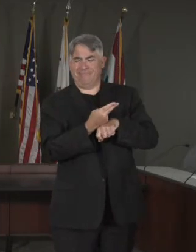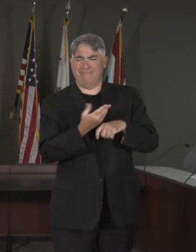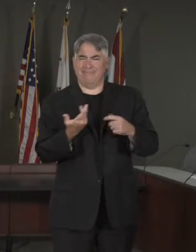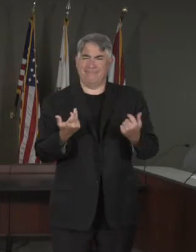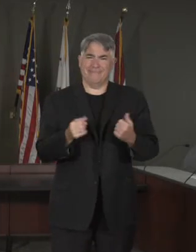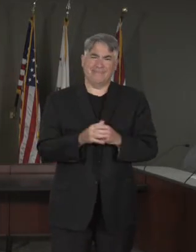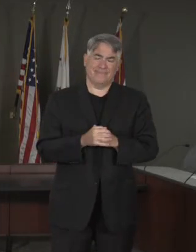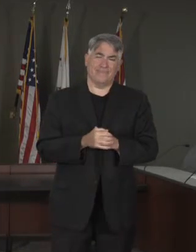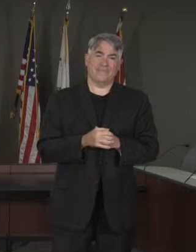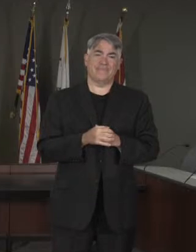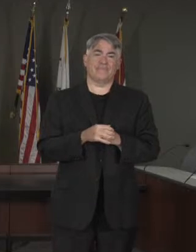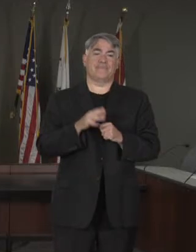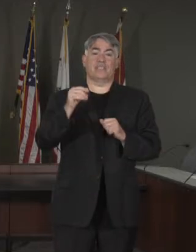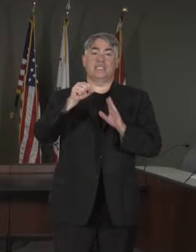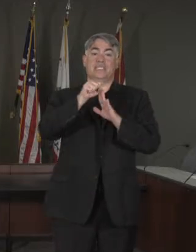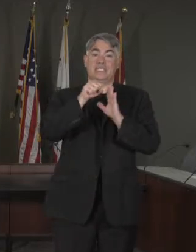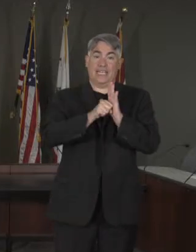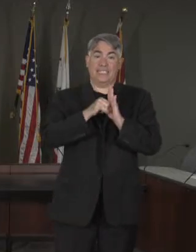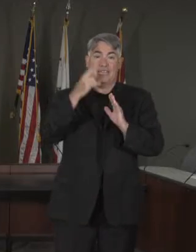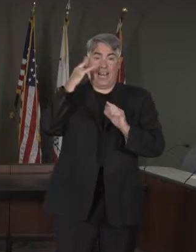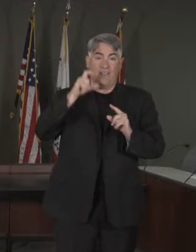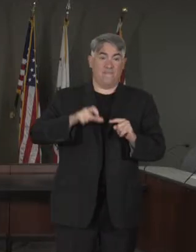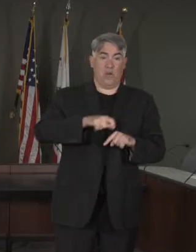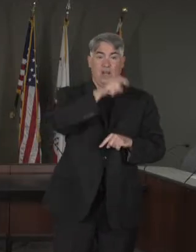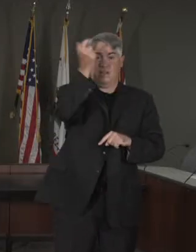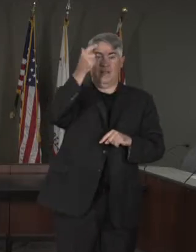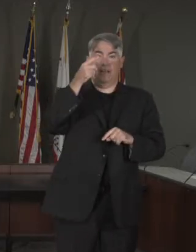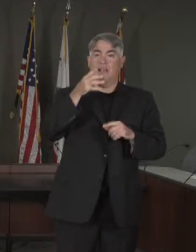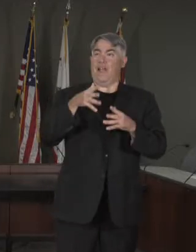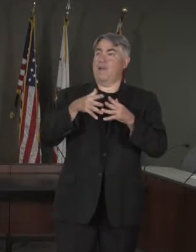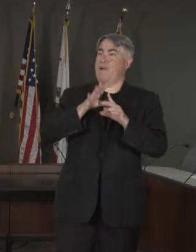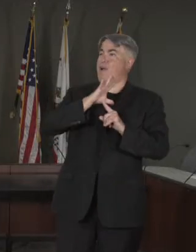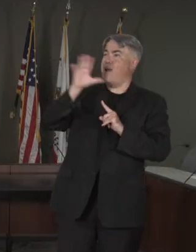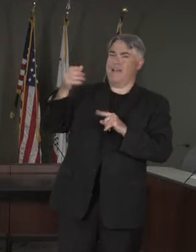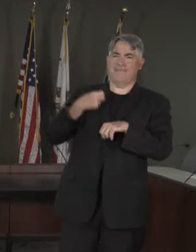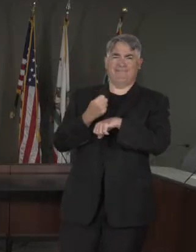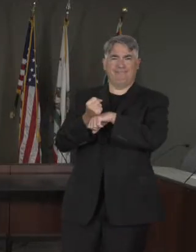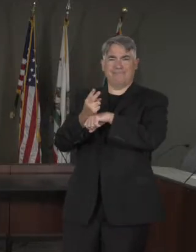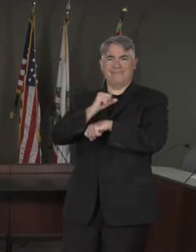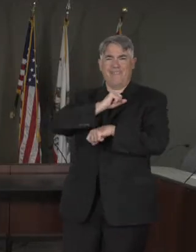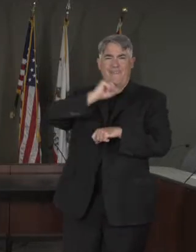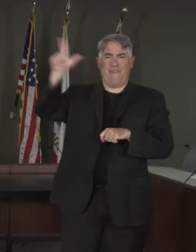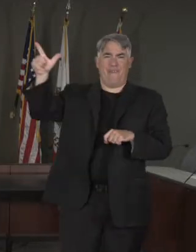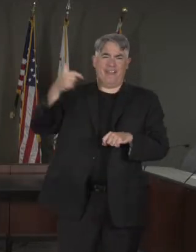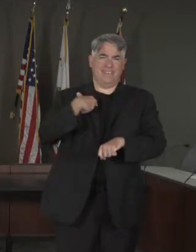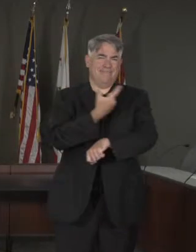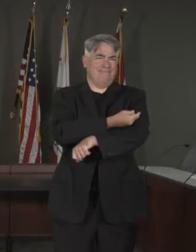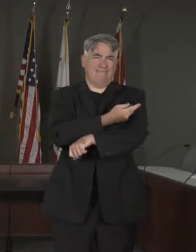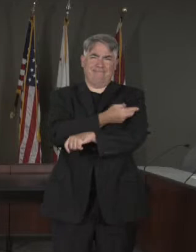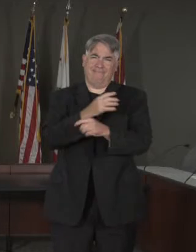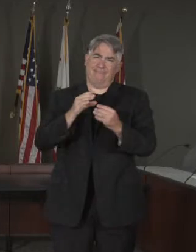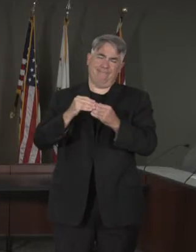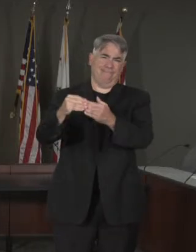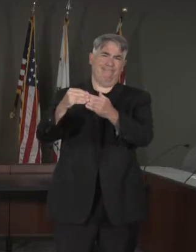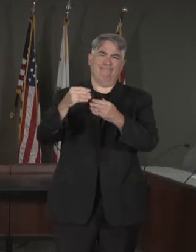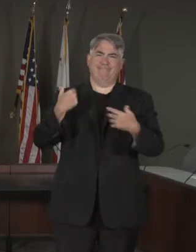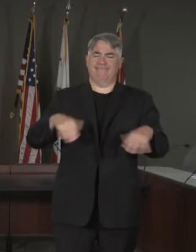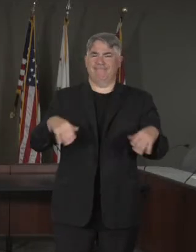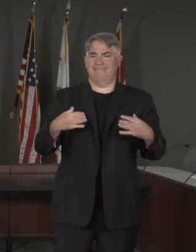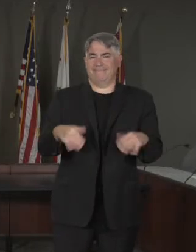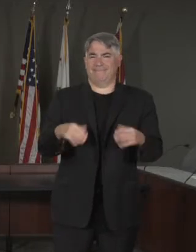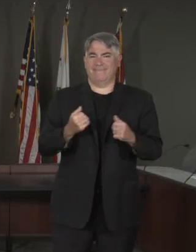as a whole. And that is a tremendous testament to San Diegans' willingness to get vaccinated and a tremendous testament to our entire healthcare